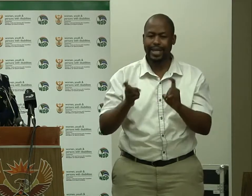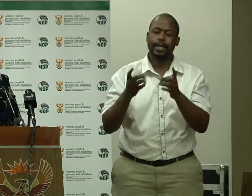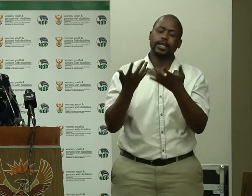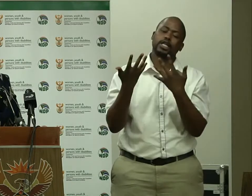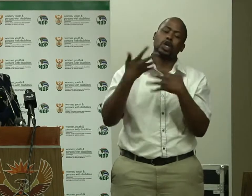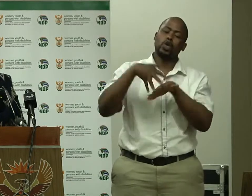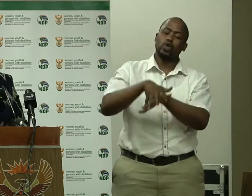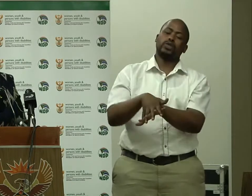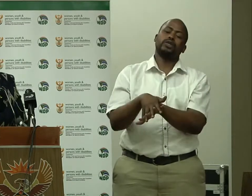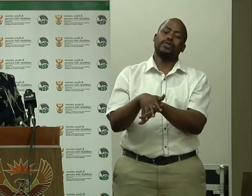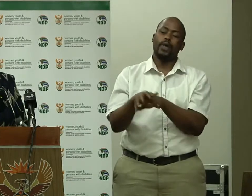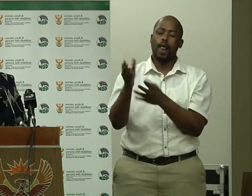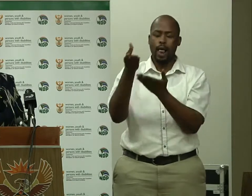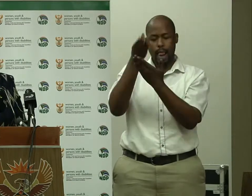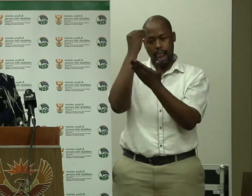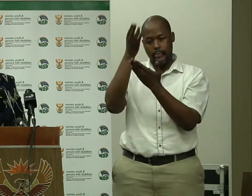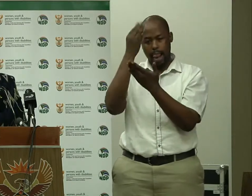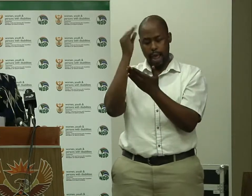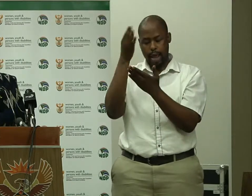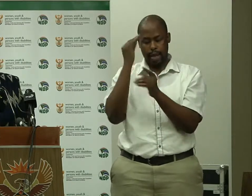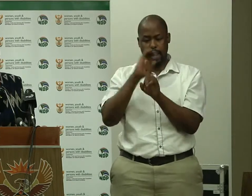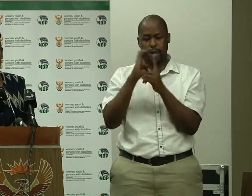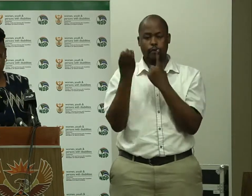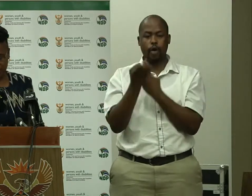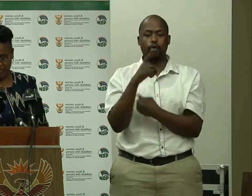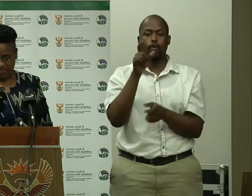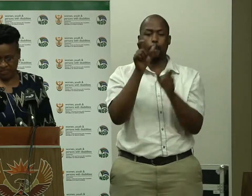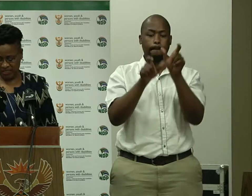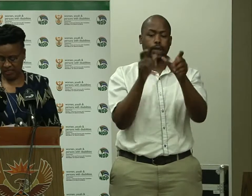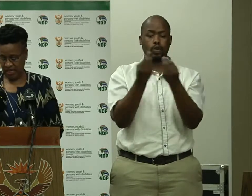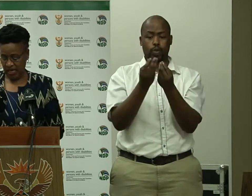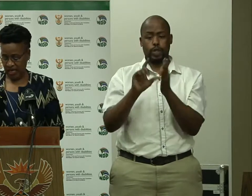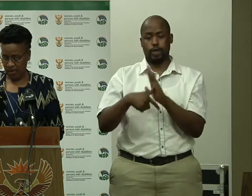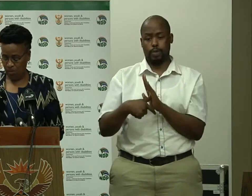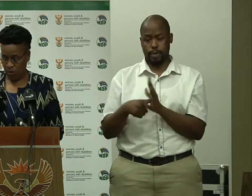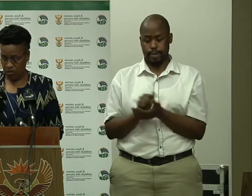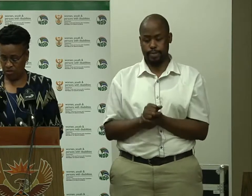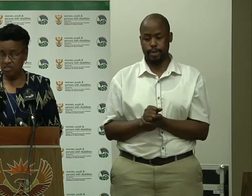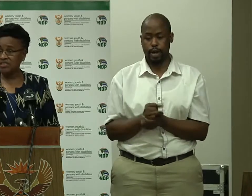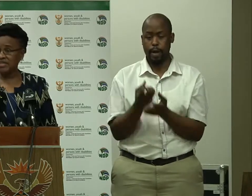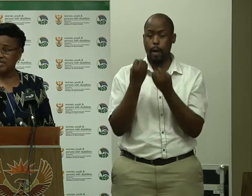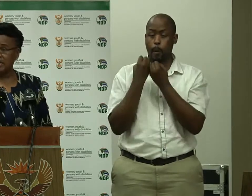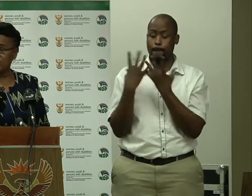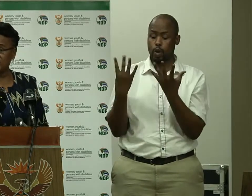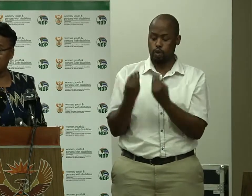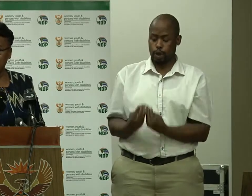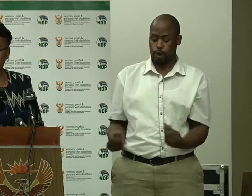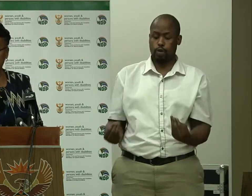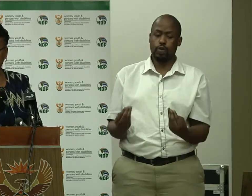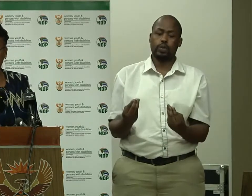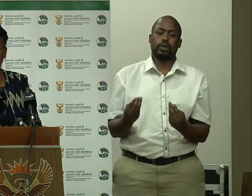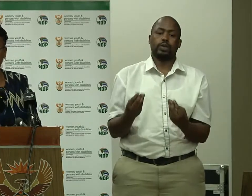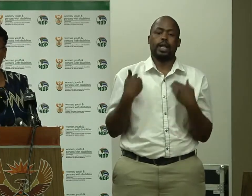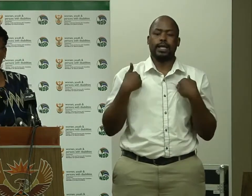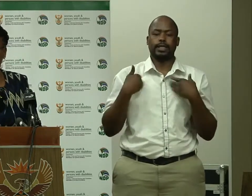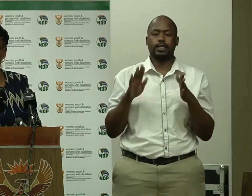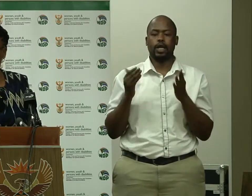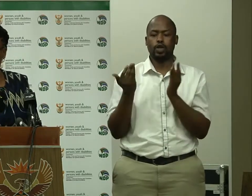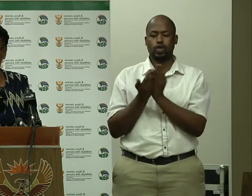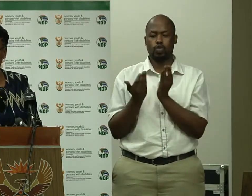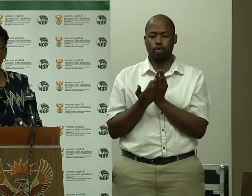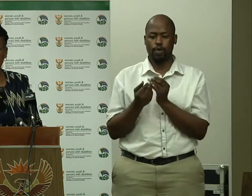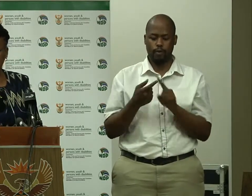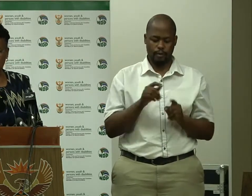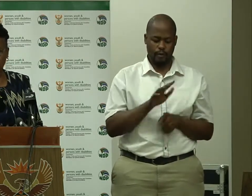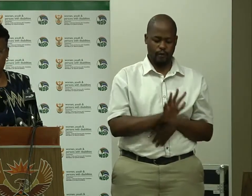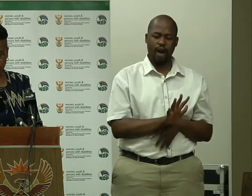inclusive learning environment for persons with disabilities. Most children, our children start school at